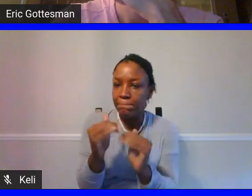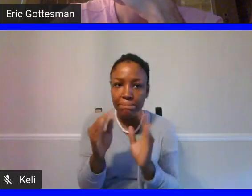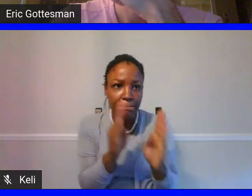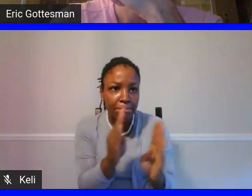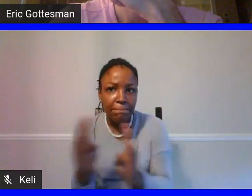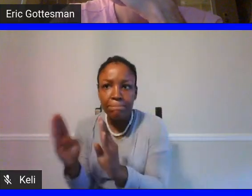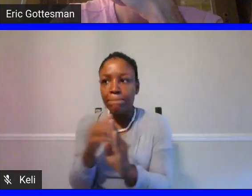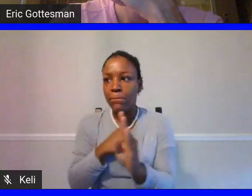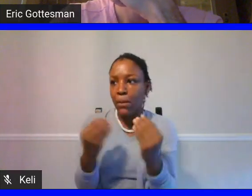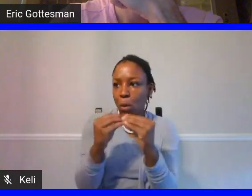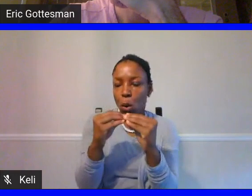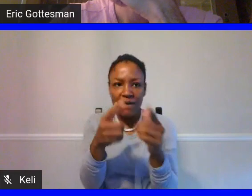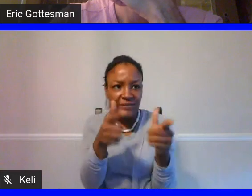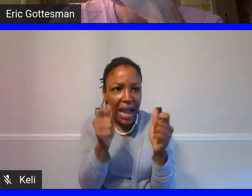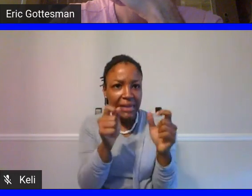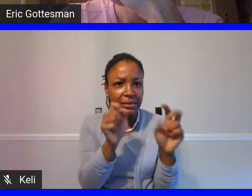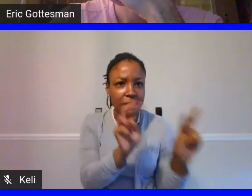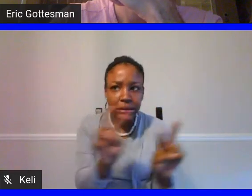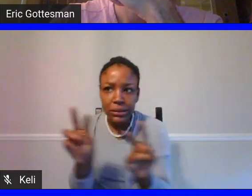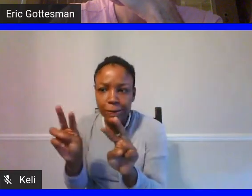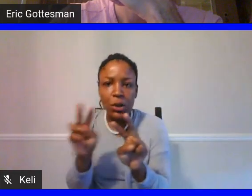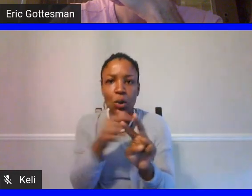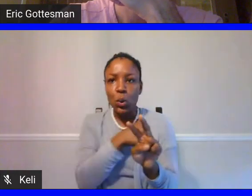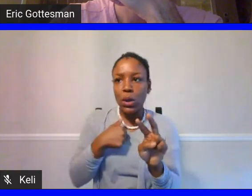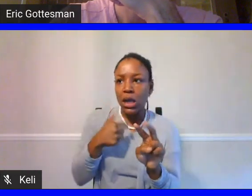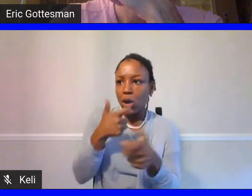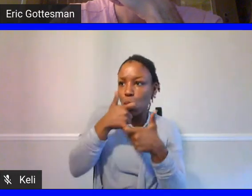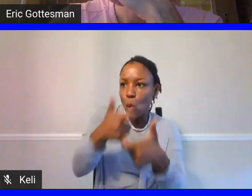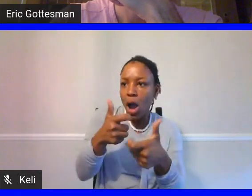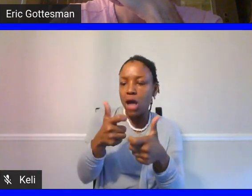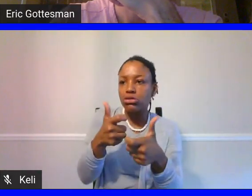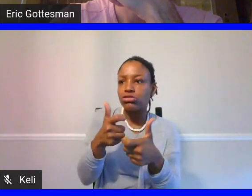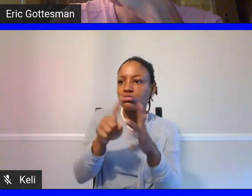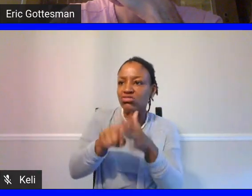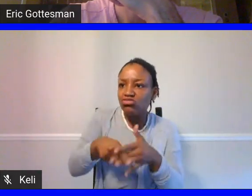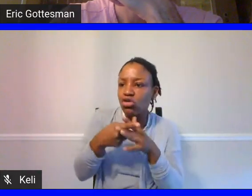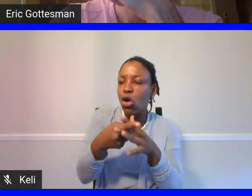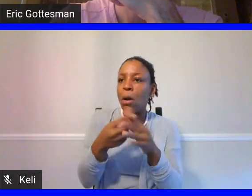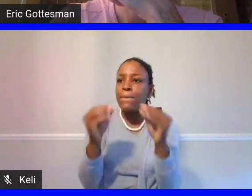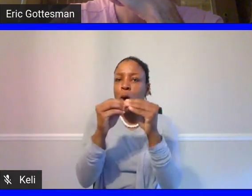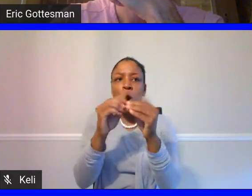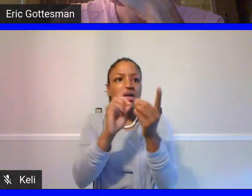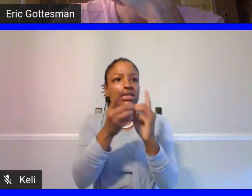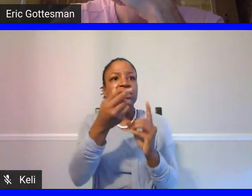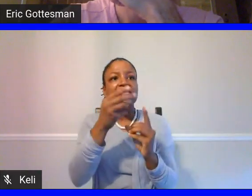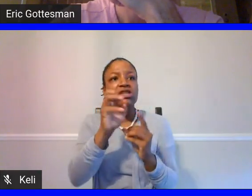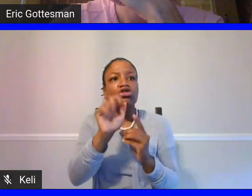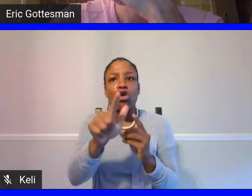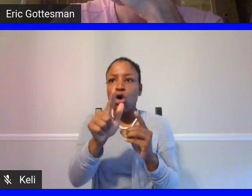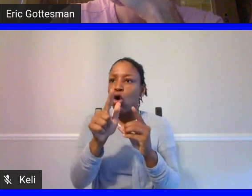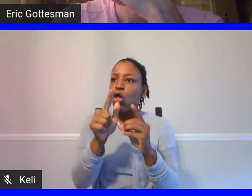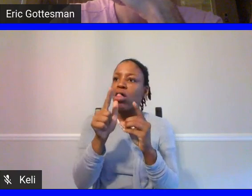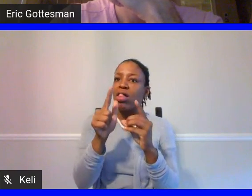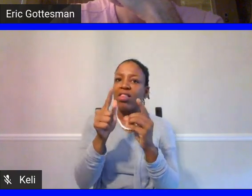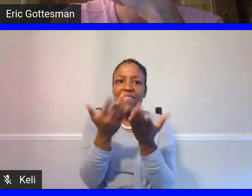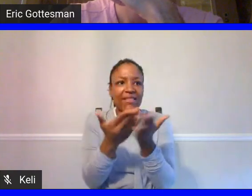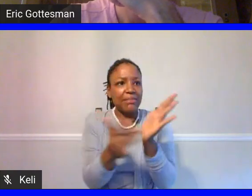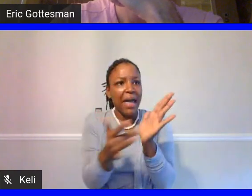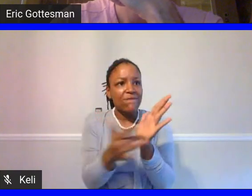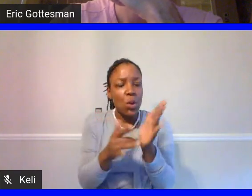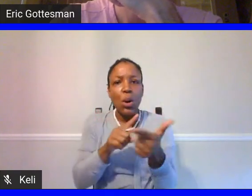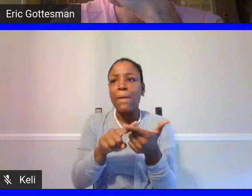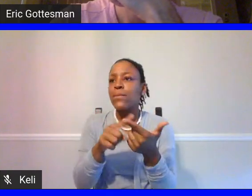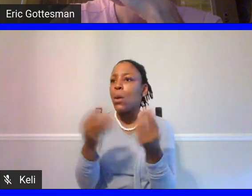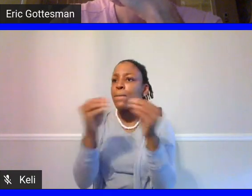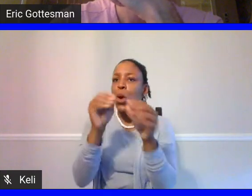We have watched the proliferation of digital platforms. We have started working remotely. I believe